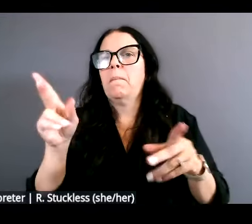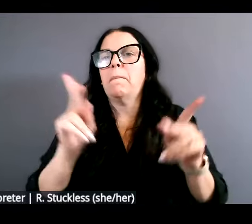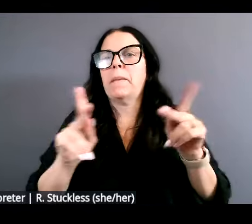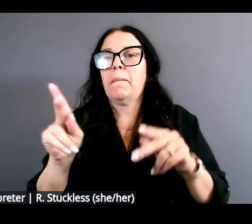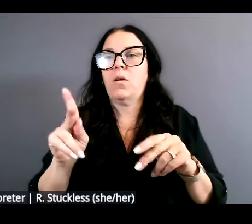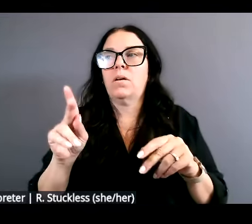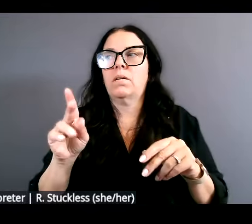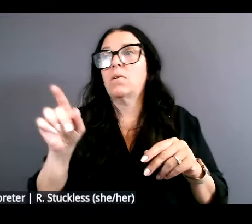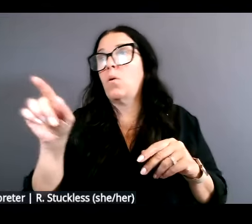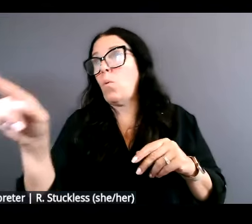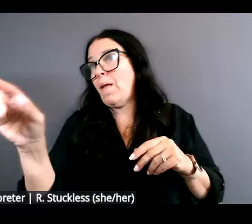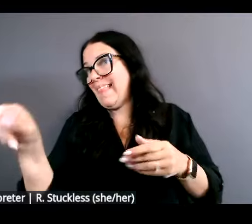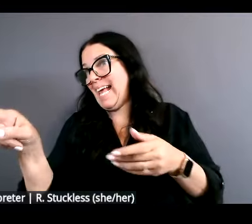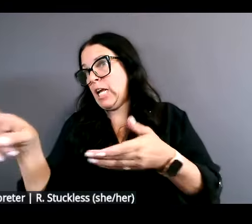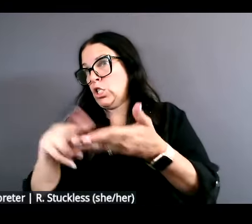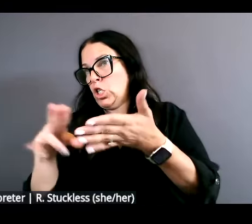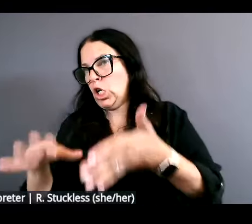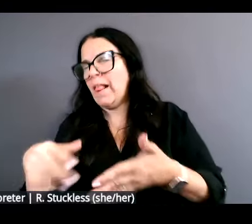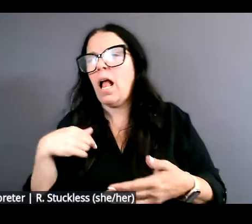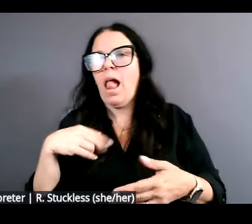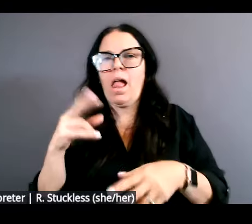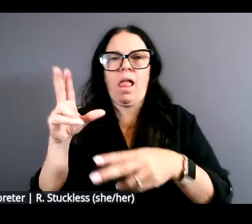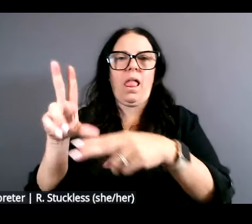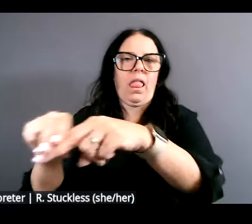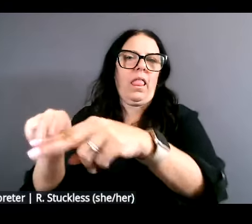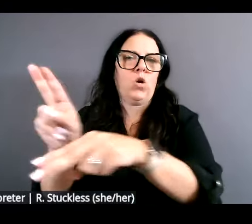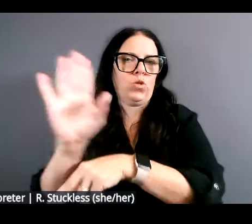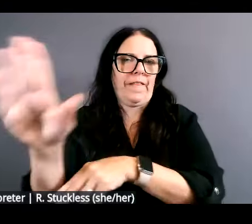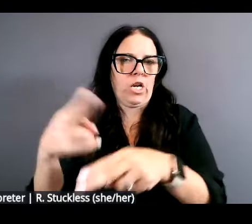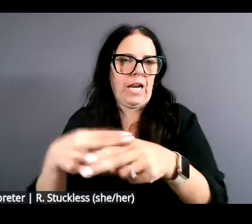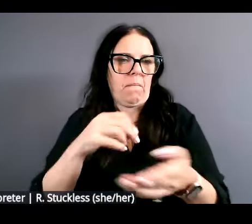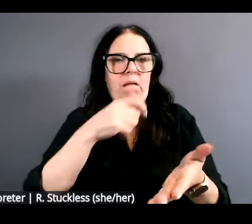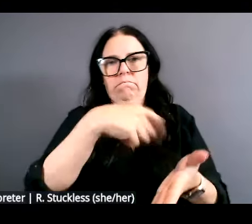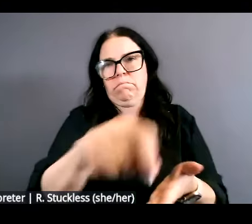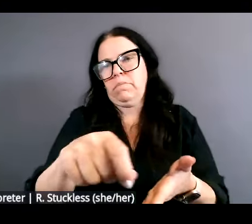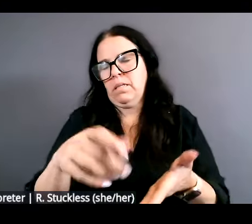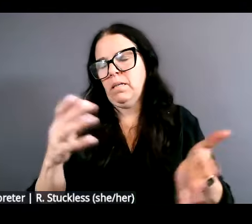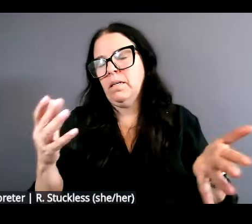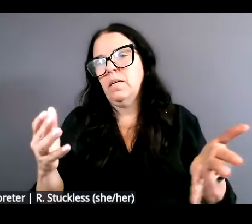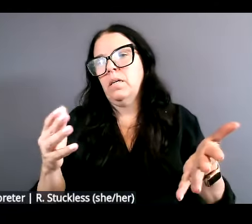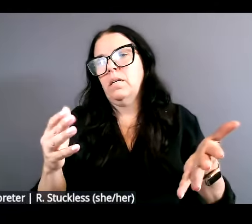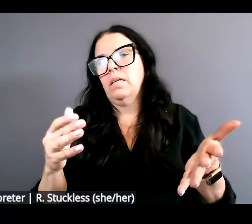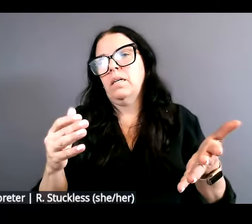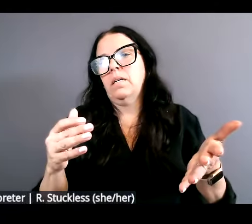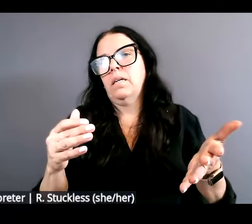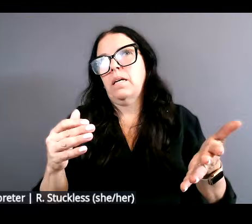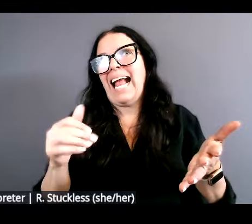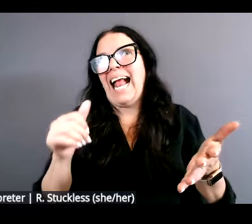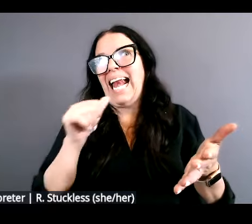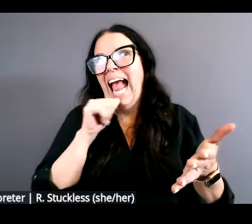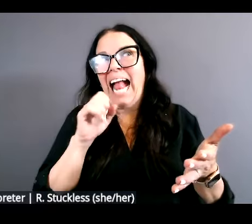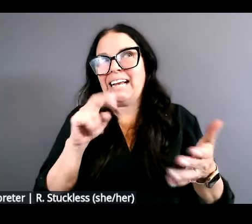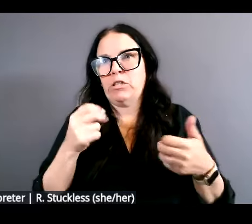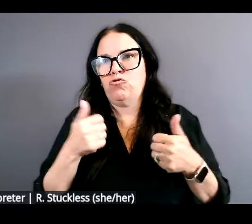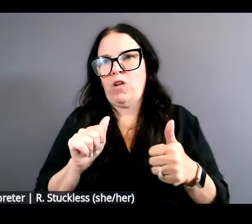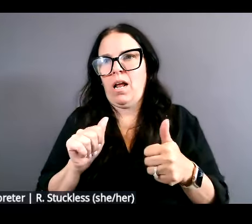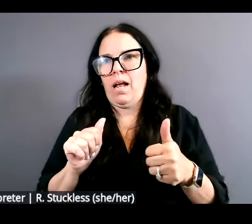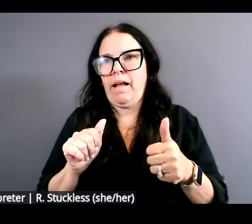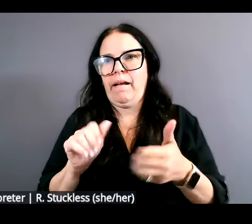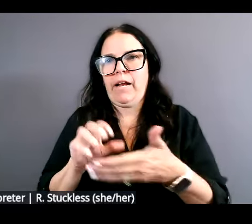name and writing it, and without a whole lot of effort to duplicate what